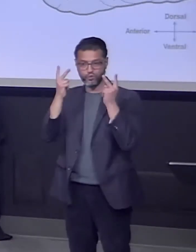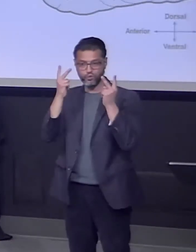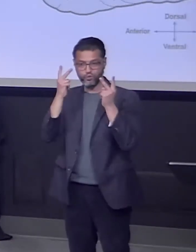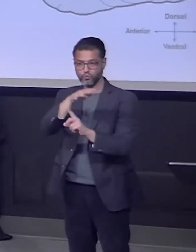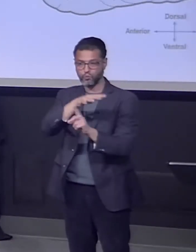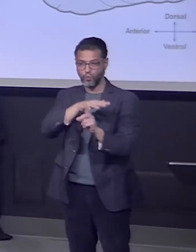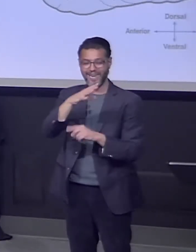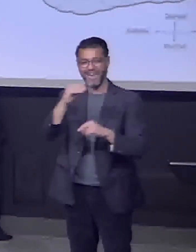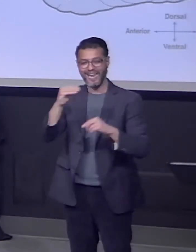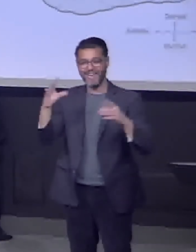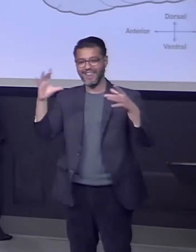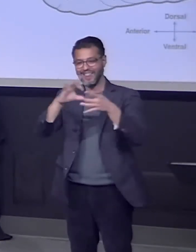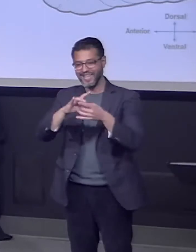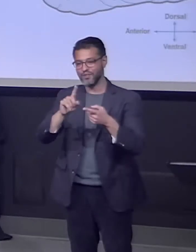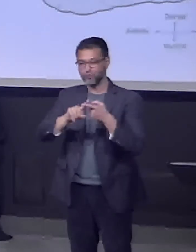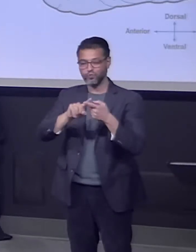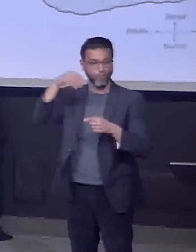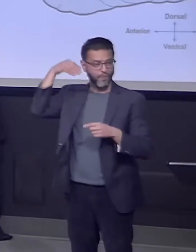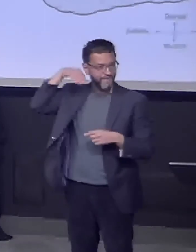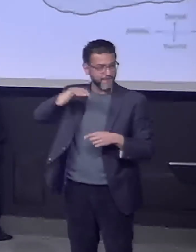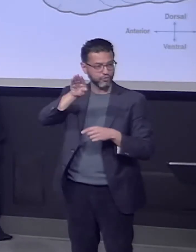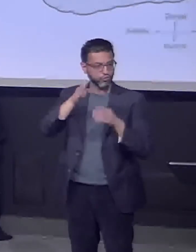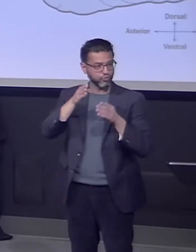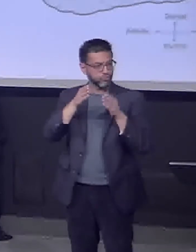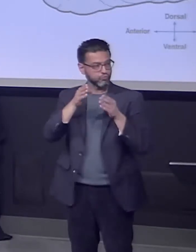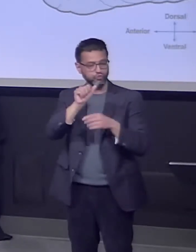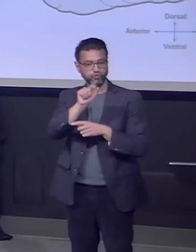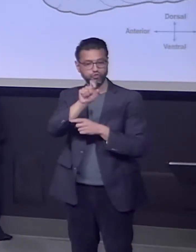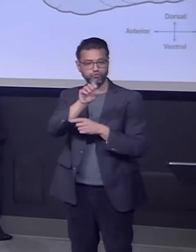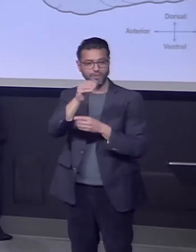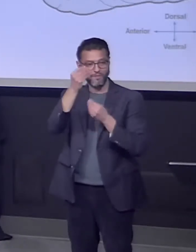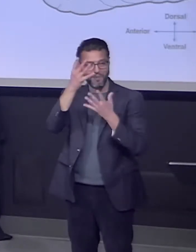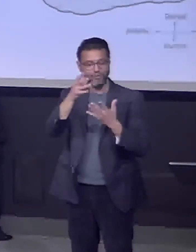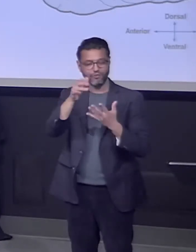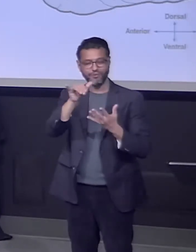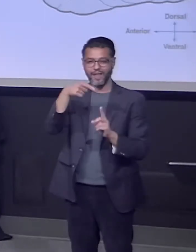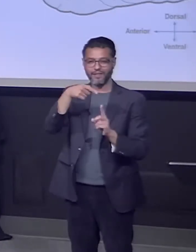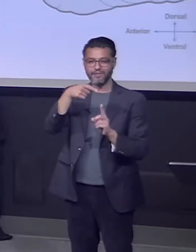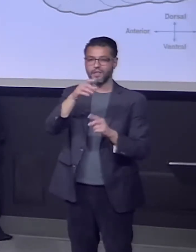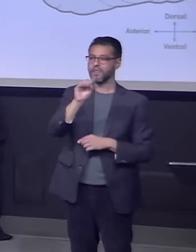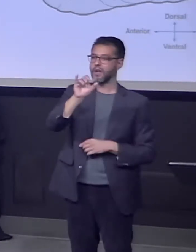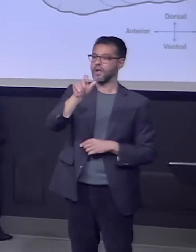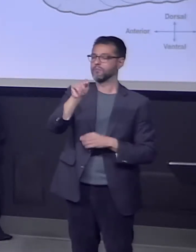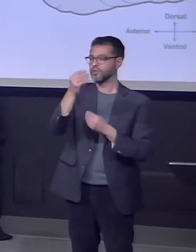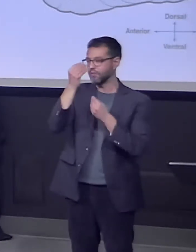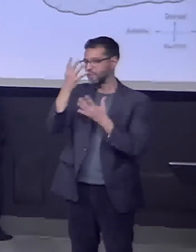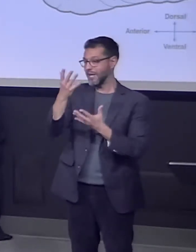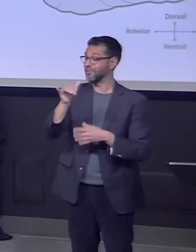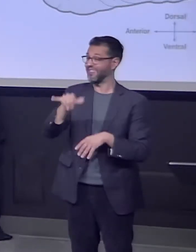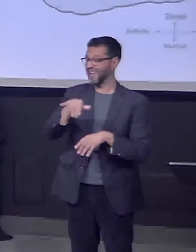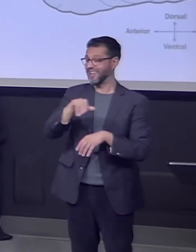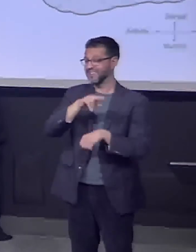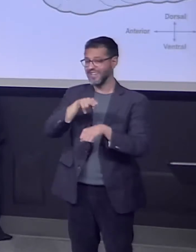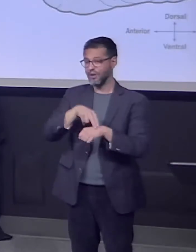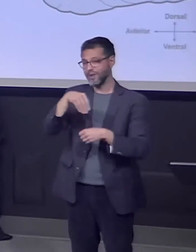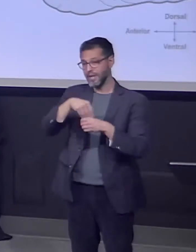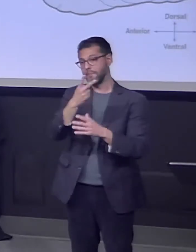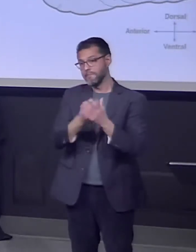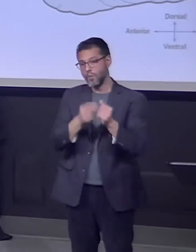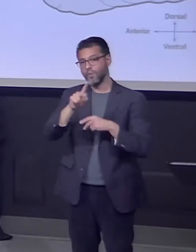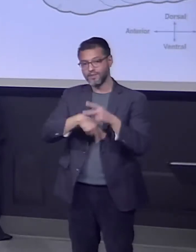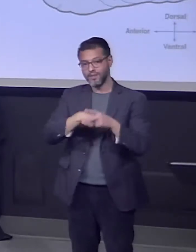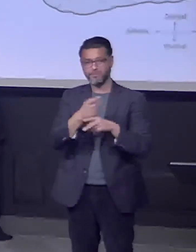it links up to the ventral stream information, the object information, which is also inherent in both types of languages, auditory